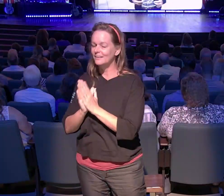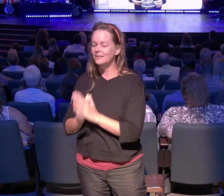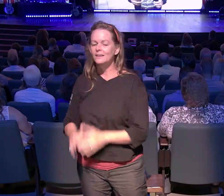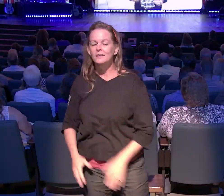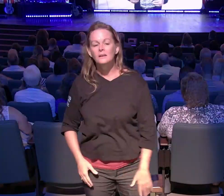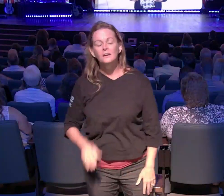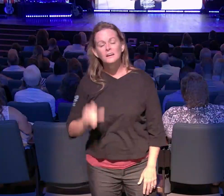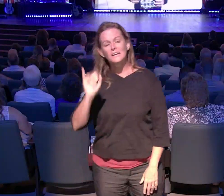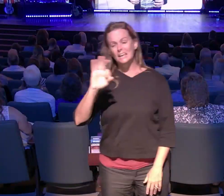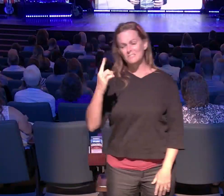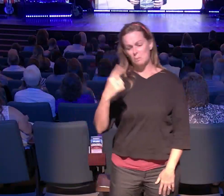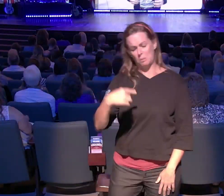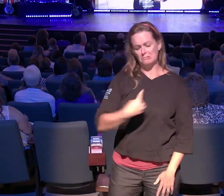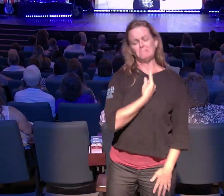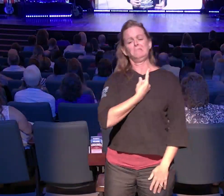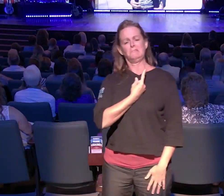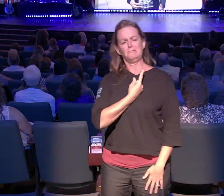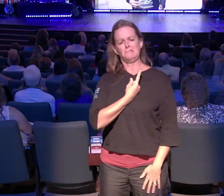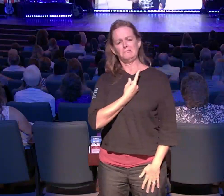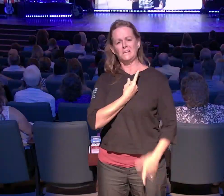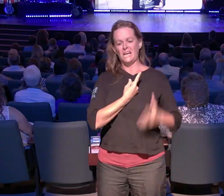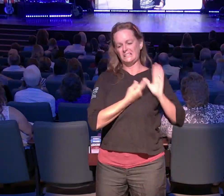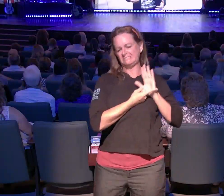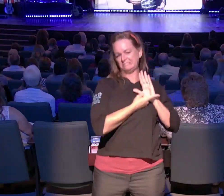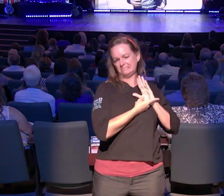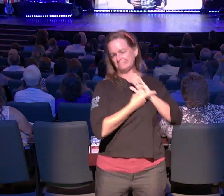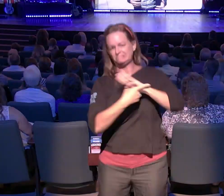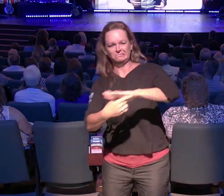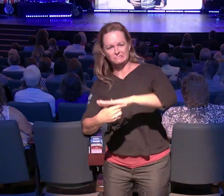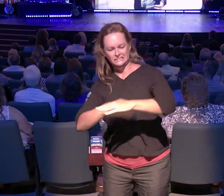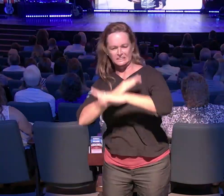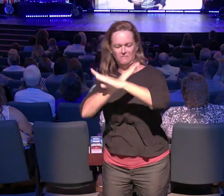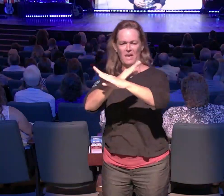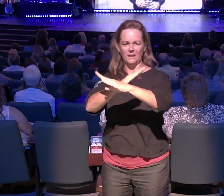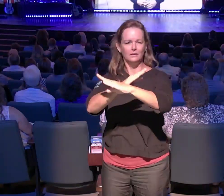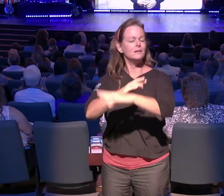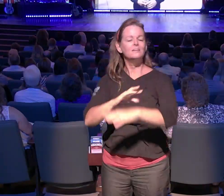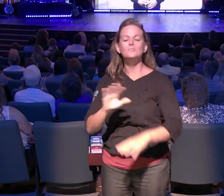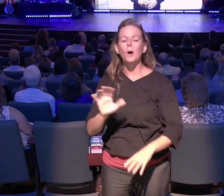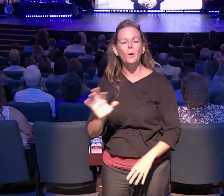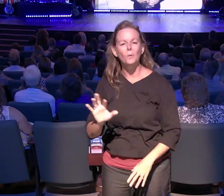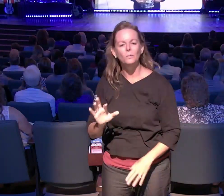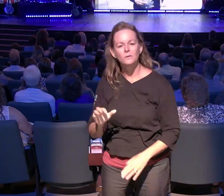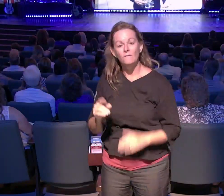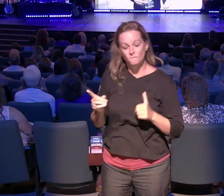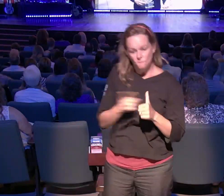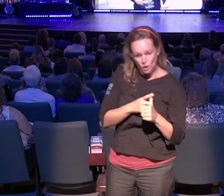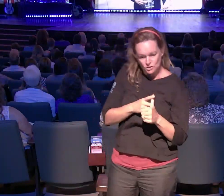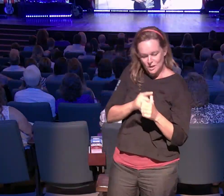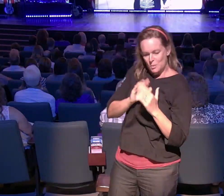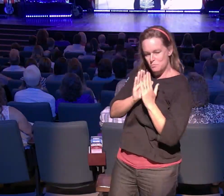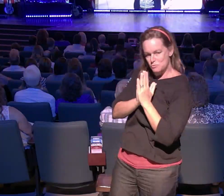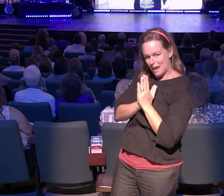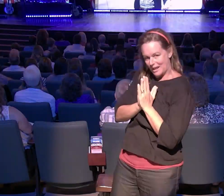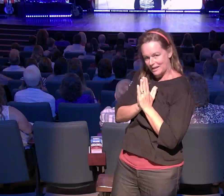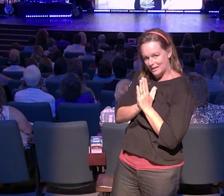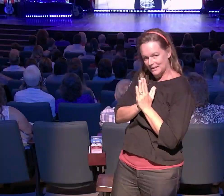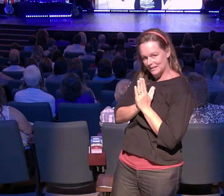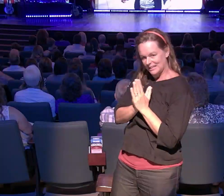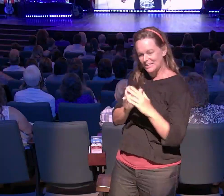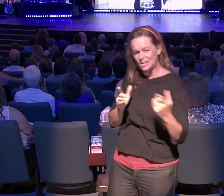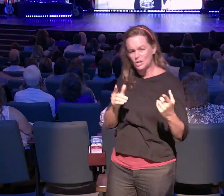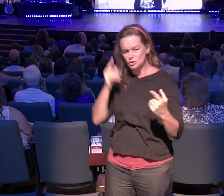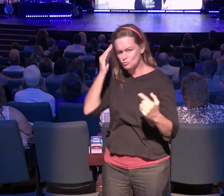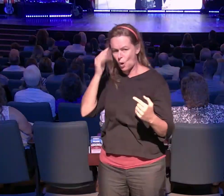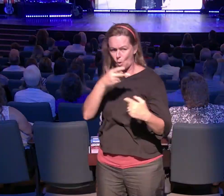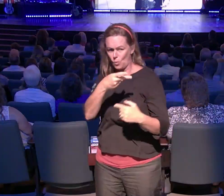best defense is a great offense, and prayer is a great offense. When you pray for your enemies, when you pray for those that you don't see eye